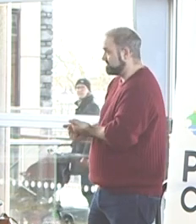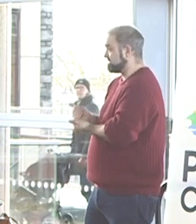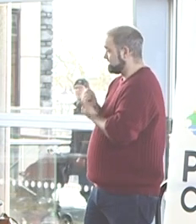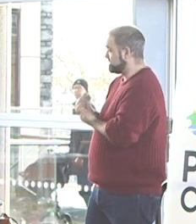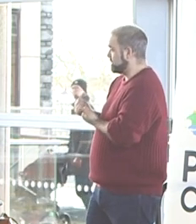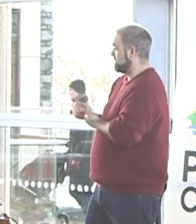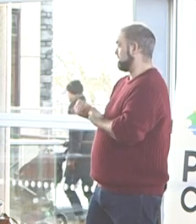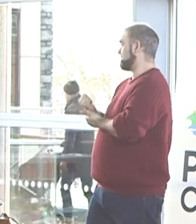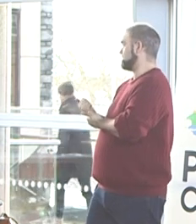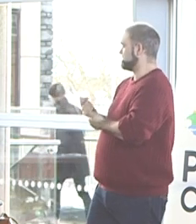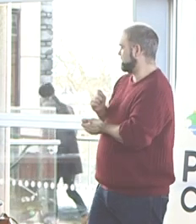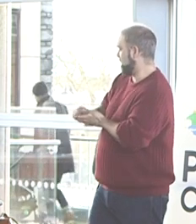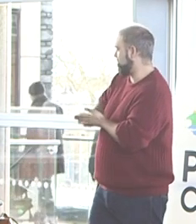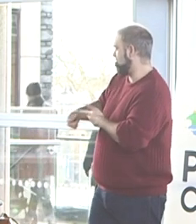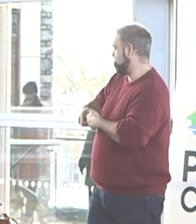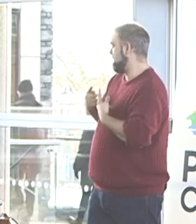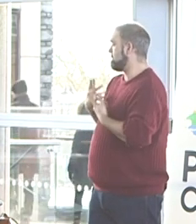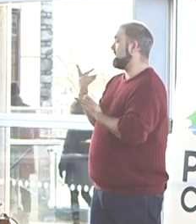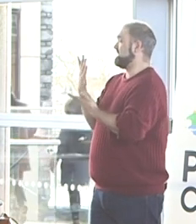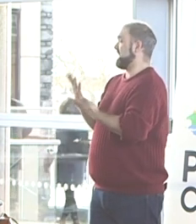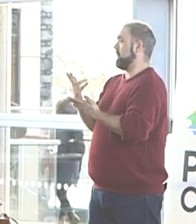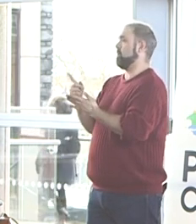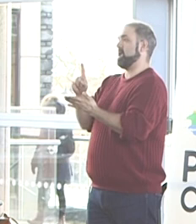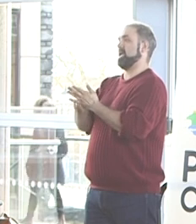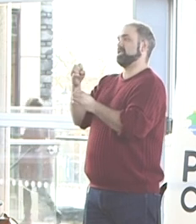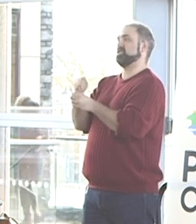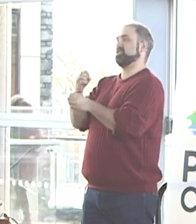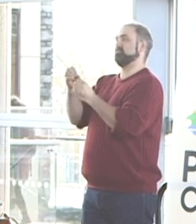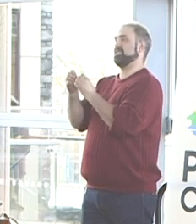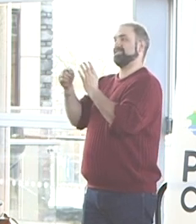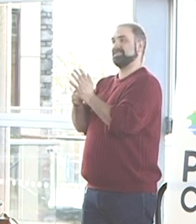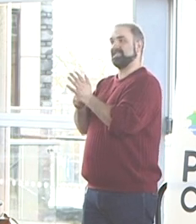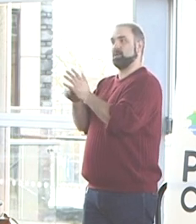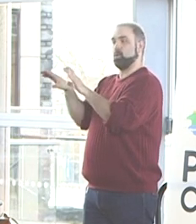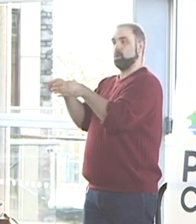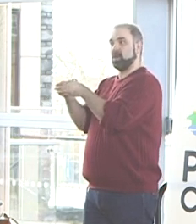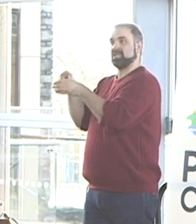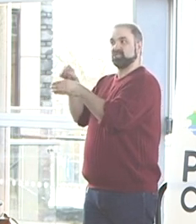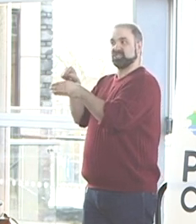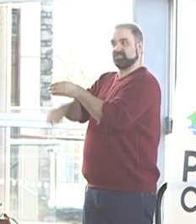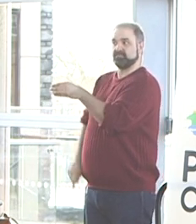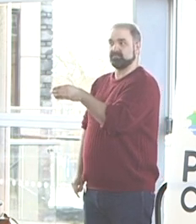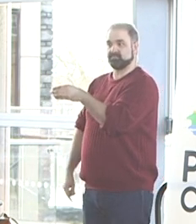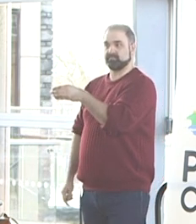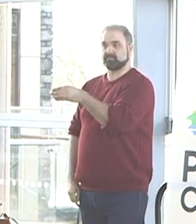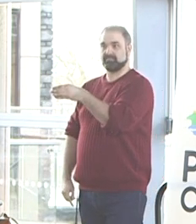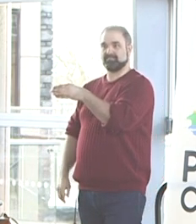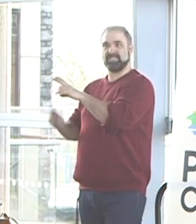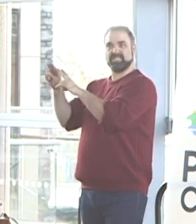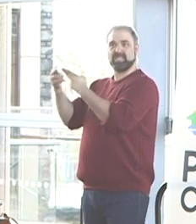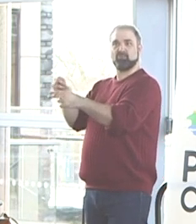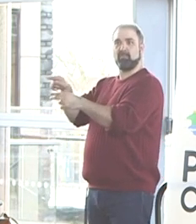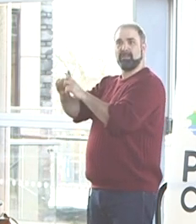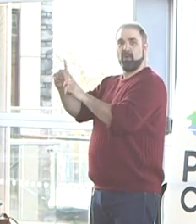you were Secretary General of, yeah. And it's now an LGBT organisation, although the ILGA acronym survives. There are people